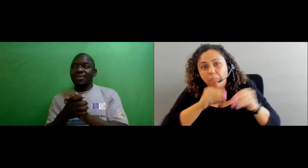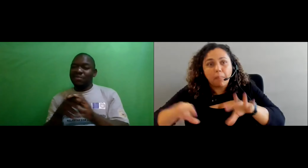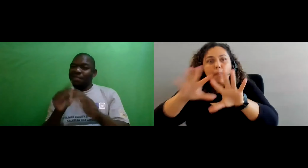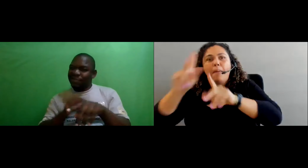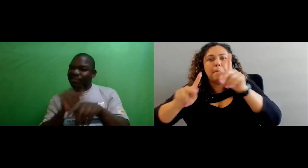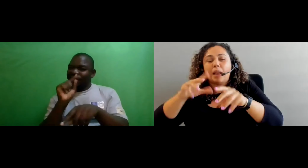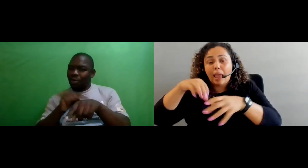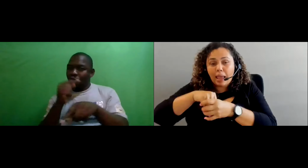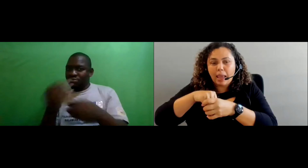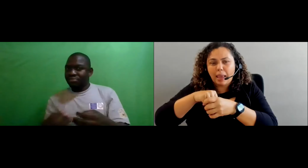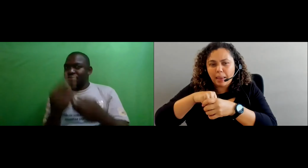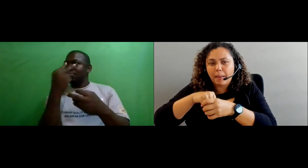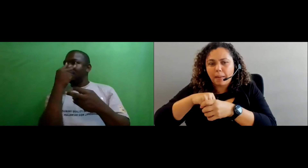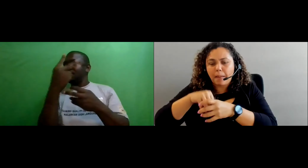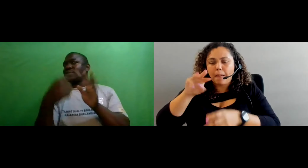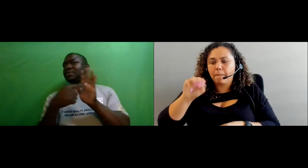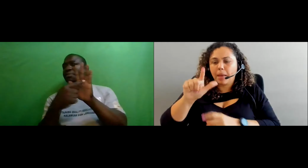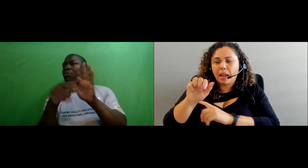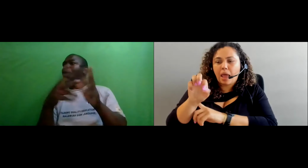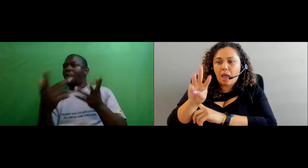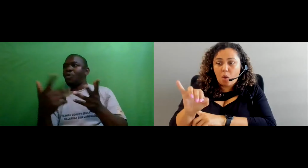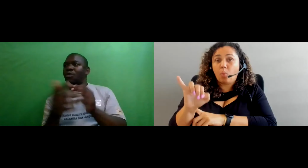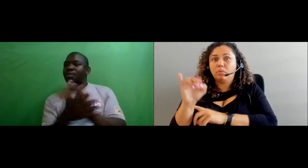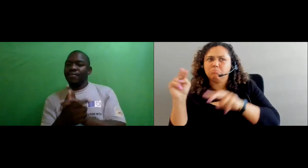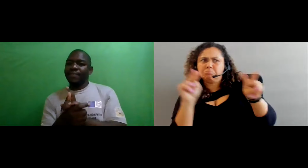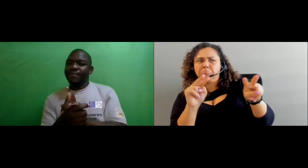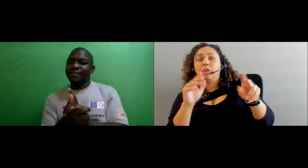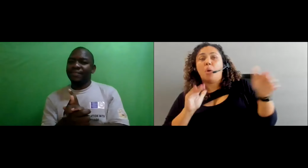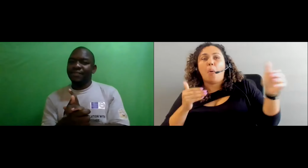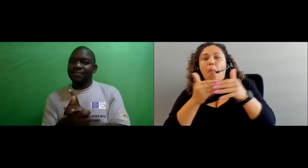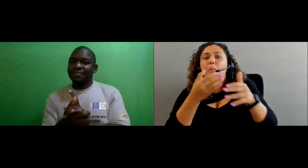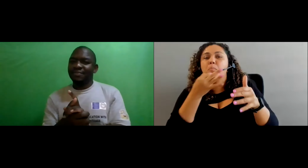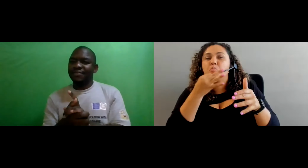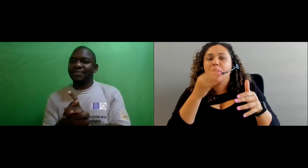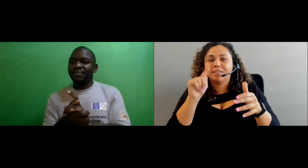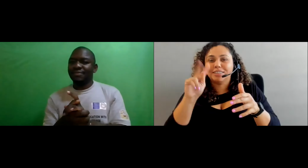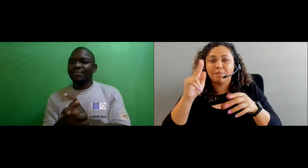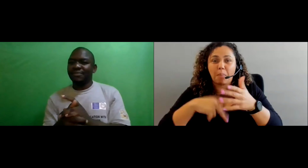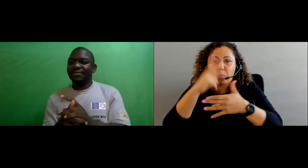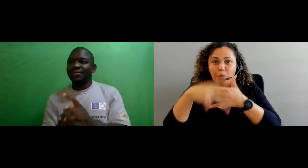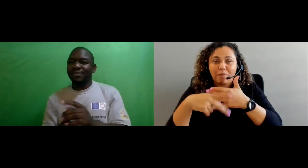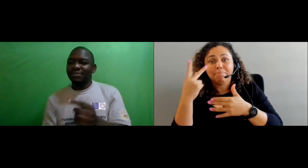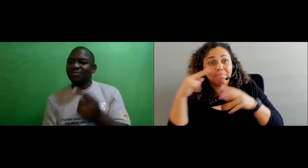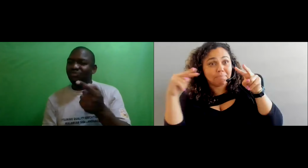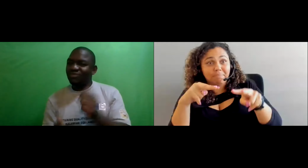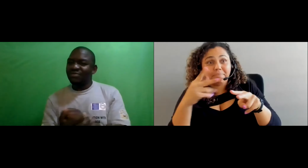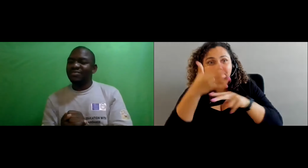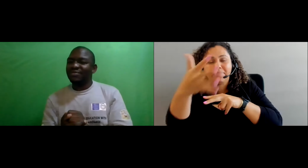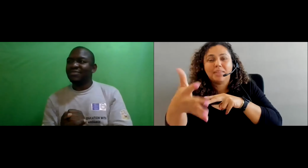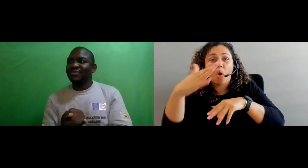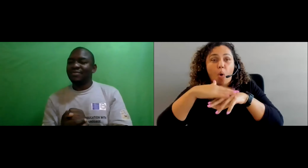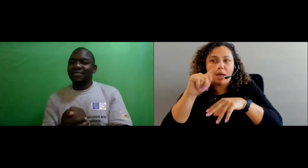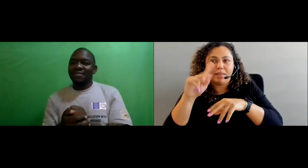in Malawi to get ready for the upcoming program that we want to have on the TV.